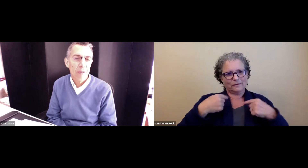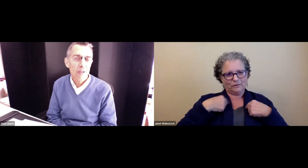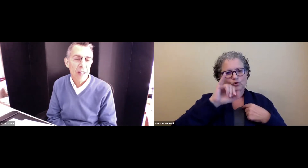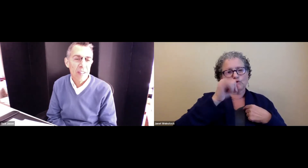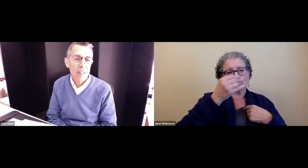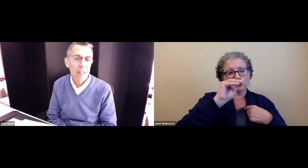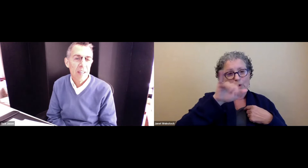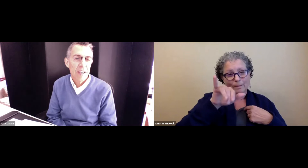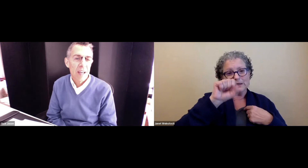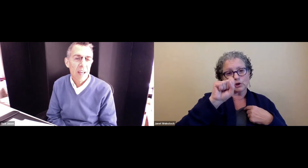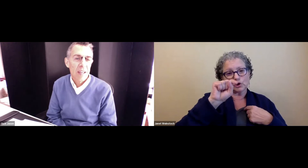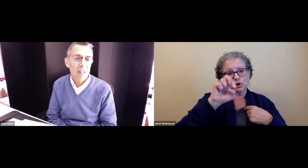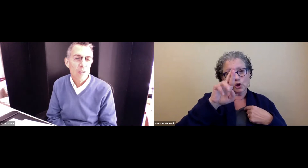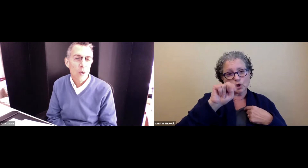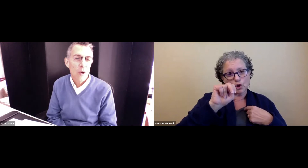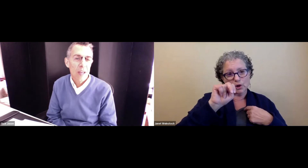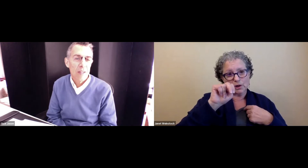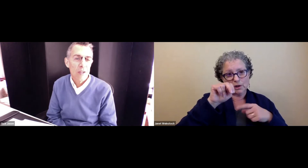friend, Joy Stern,